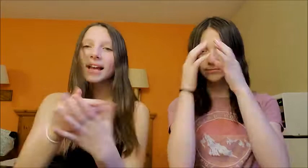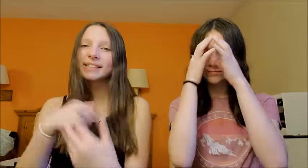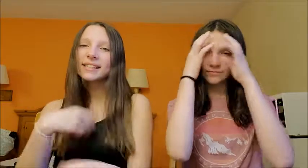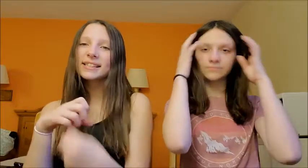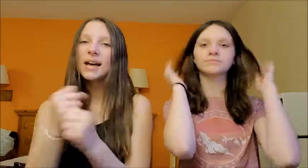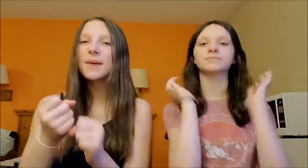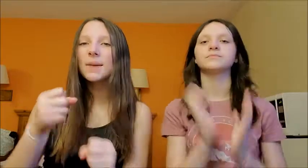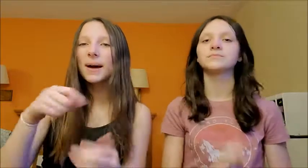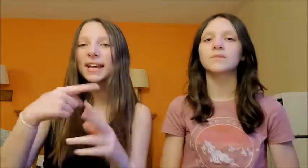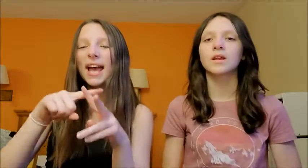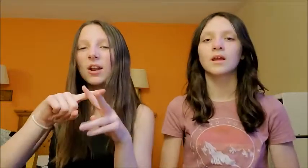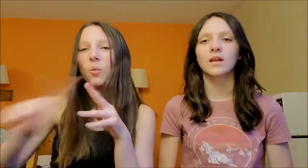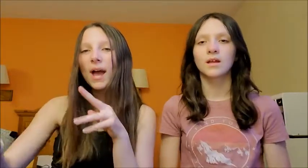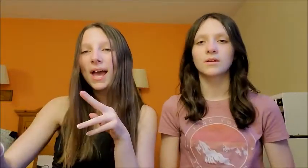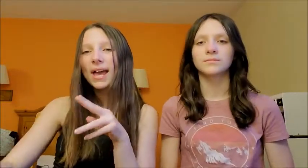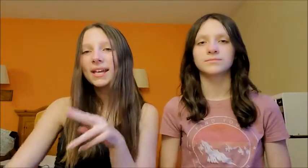Until I made my getaway